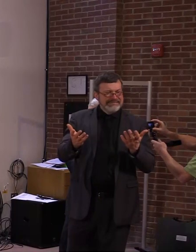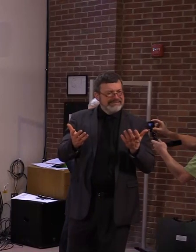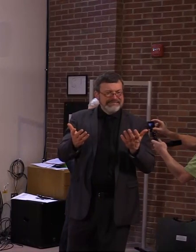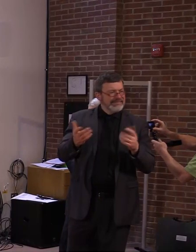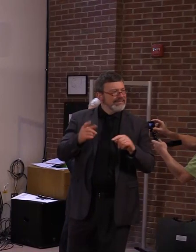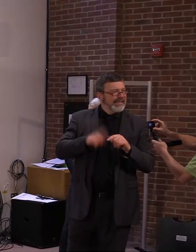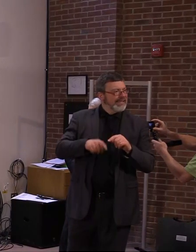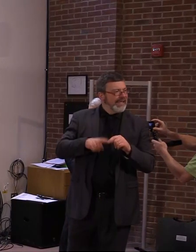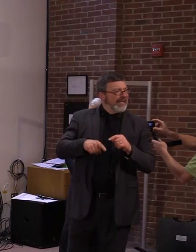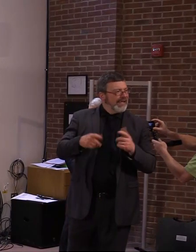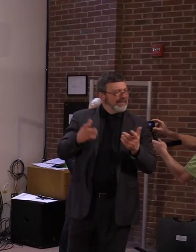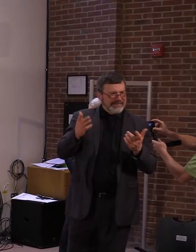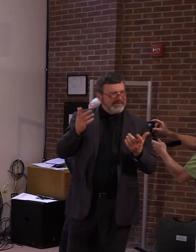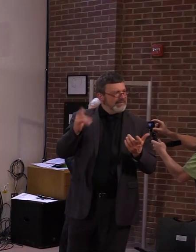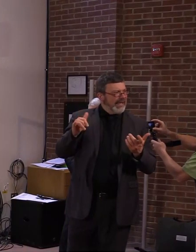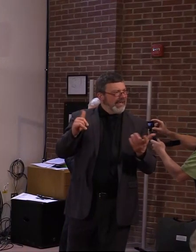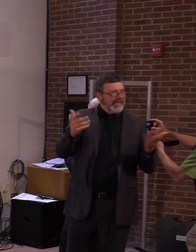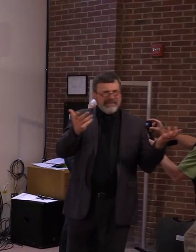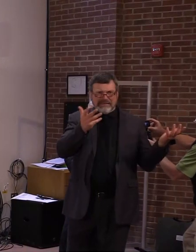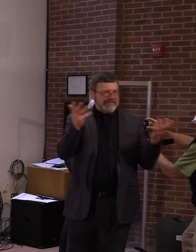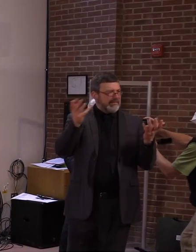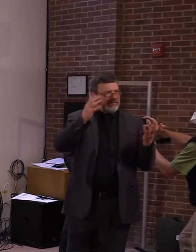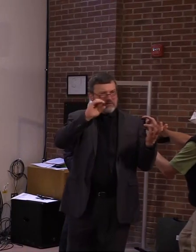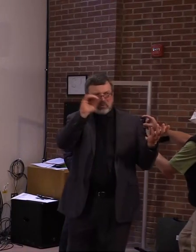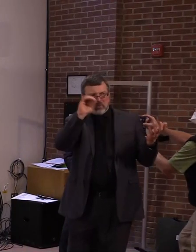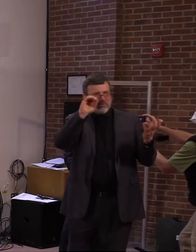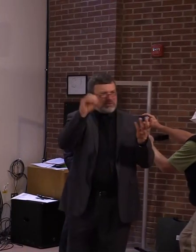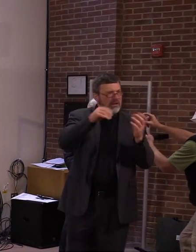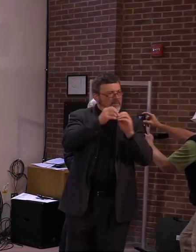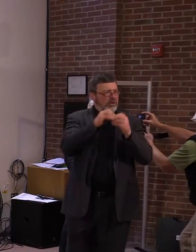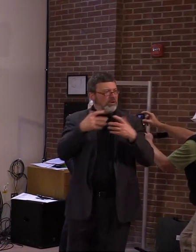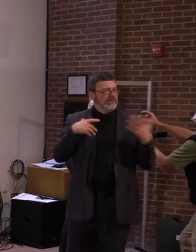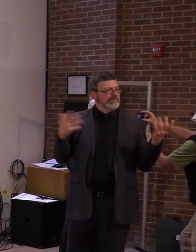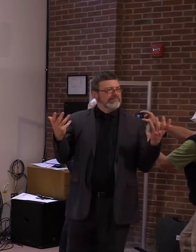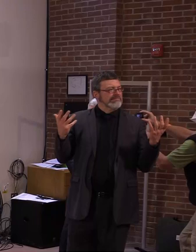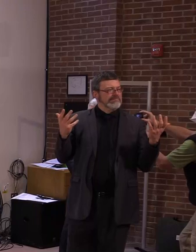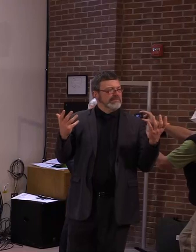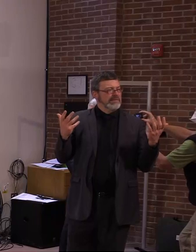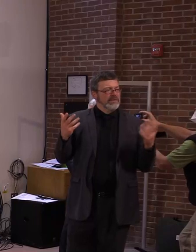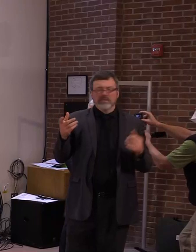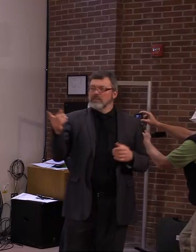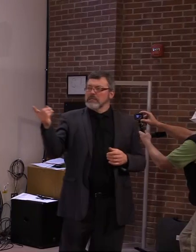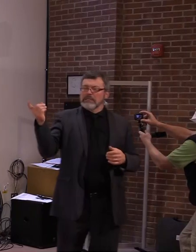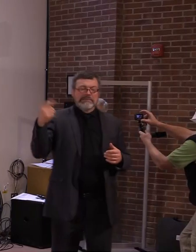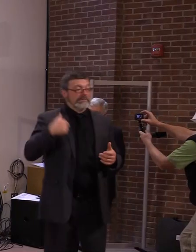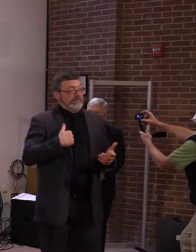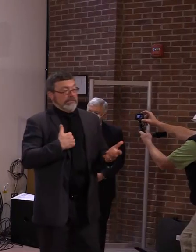No, I would say it's in the double digits, 30 to 70% probably.